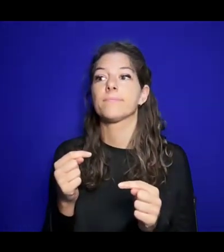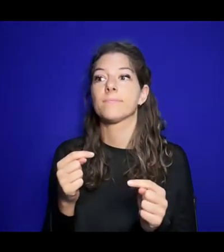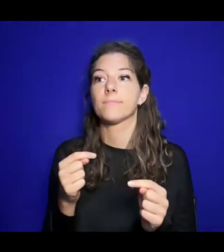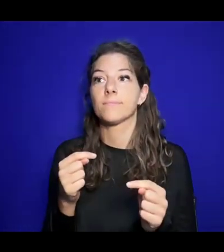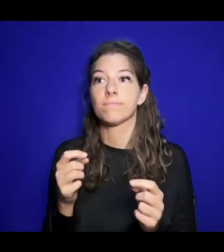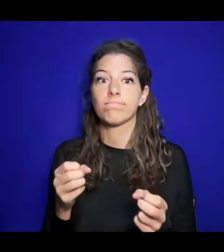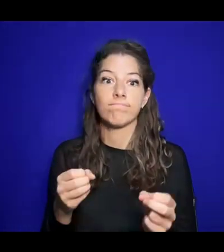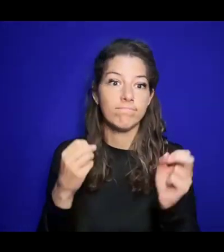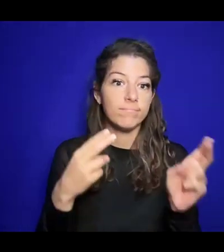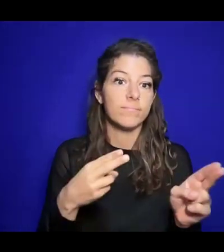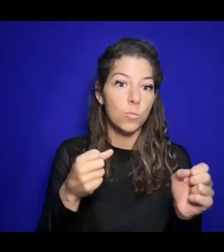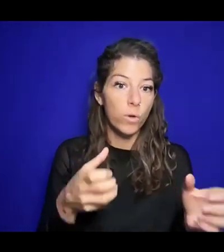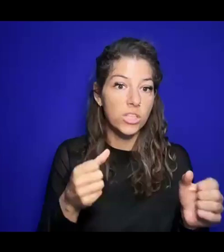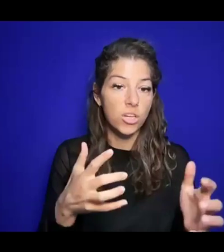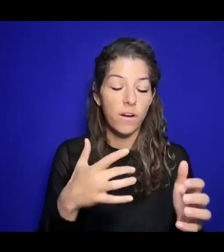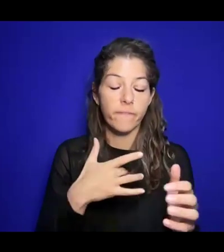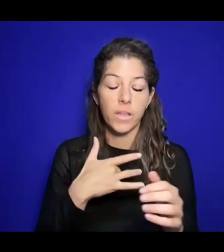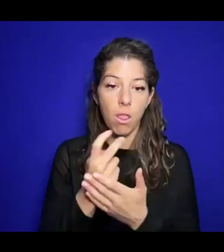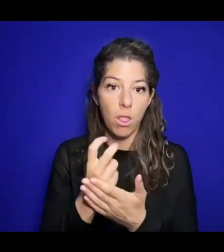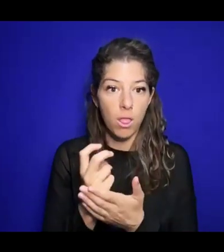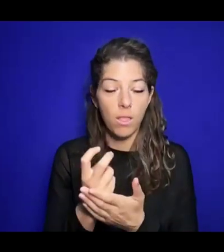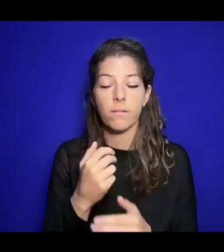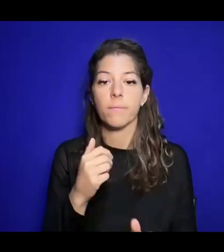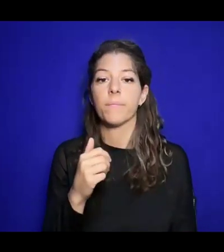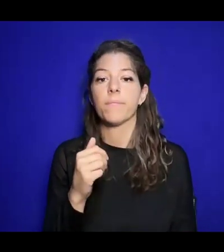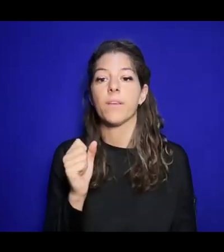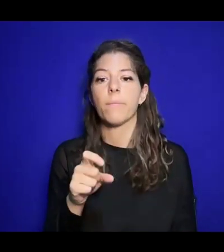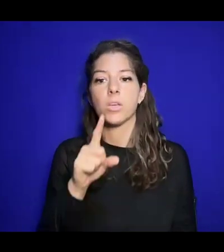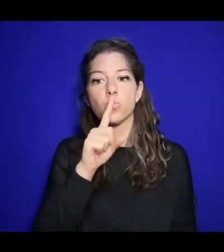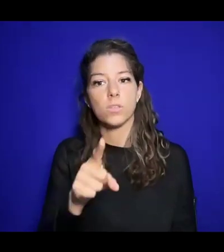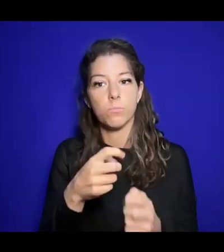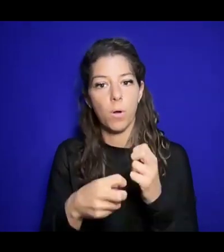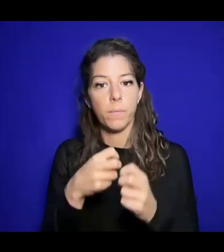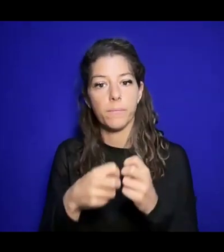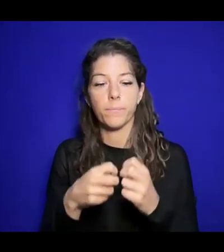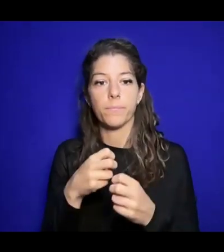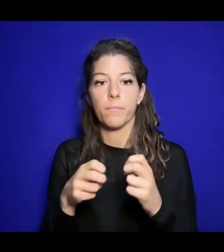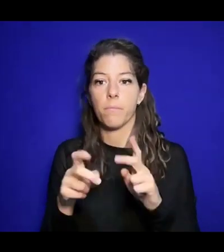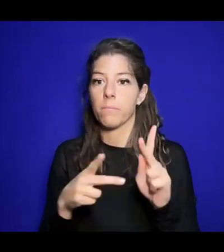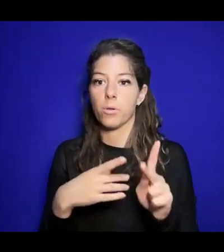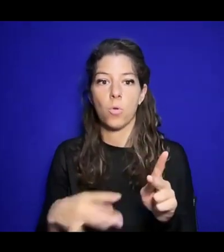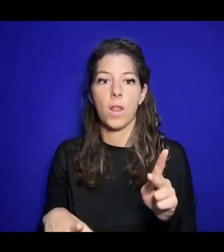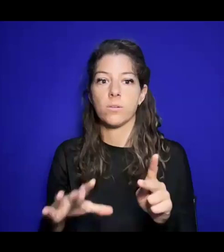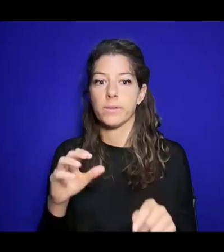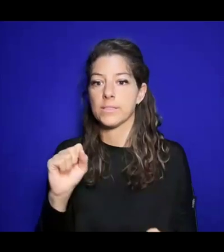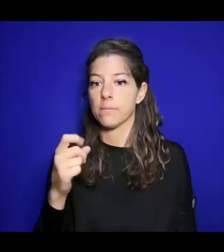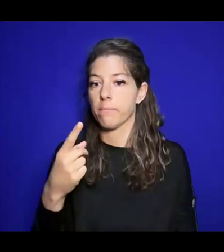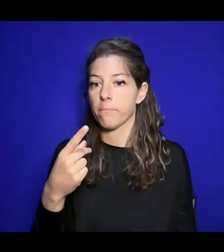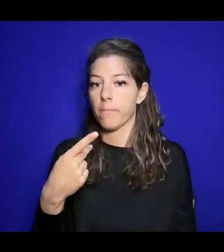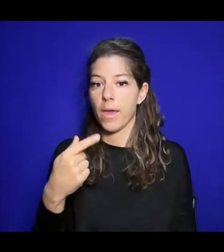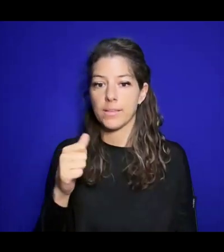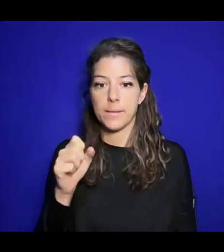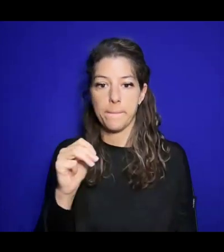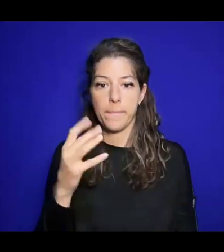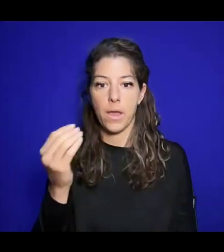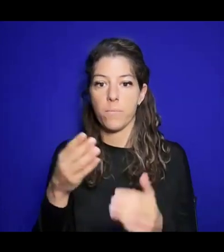of their wheelchairs. They can become so severe. They can be real problems that people don't like to be spasming when they go out in